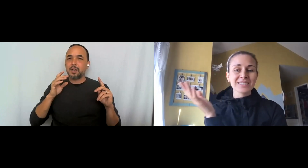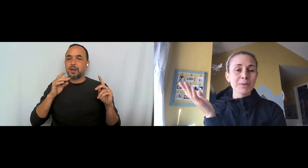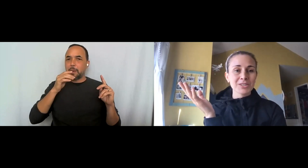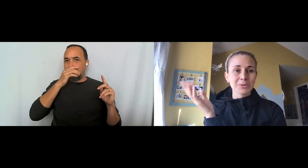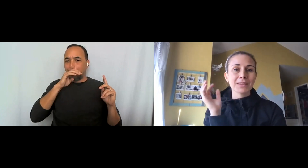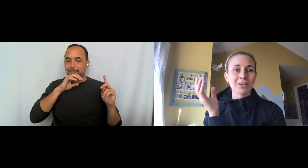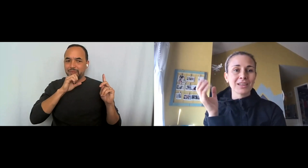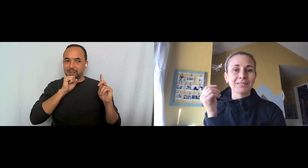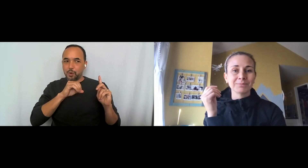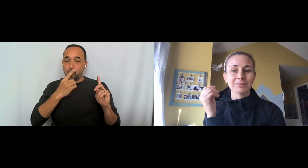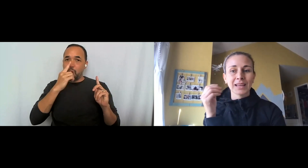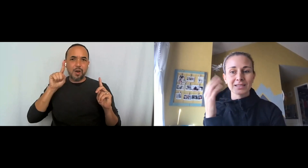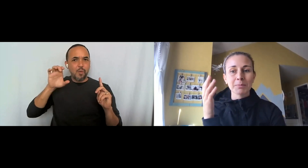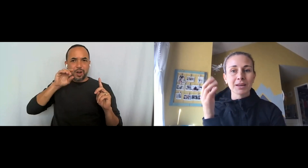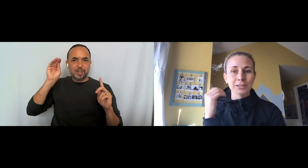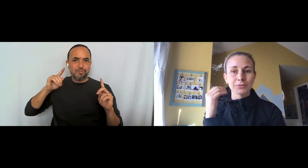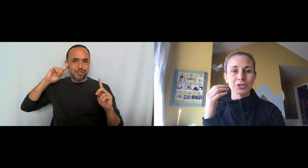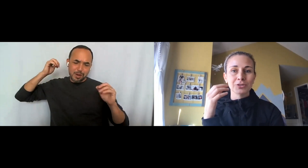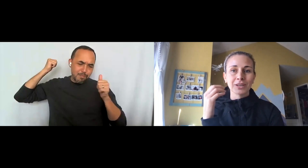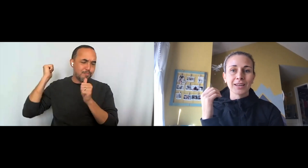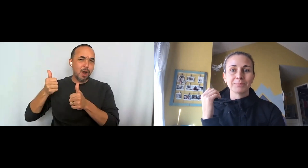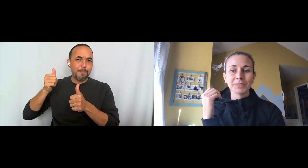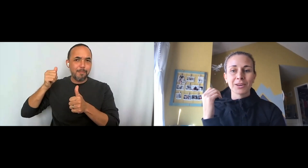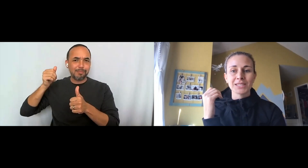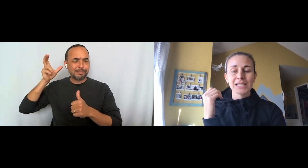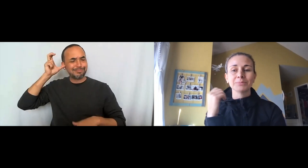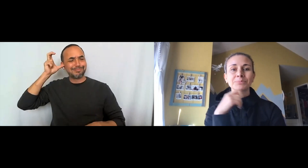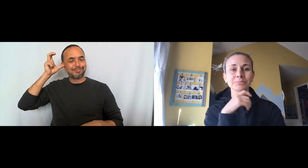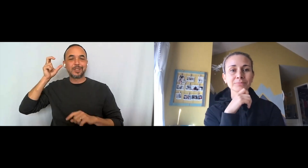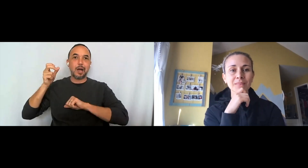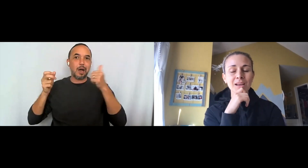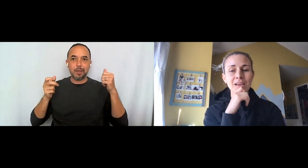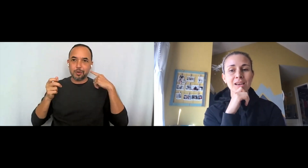an estimation, but nothing that the medicals for sure can guarantee.